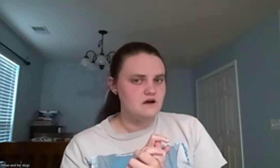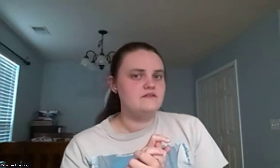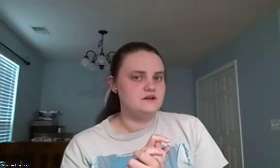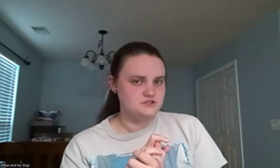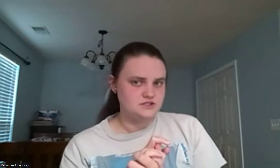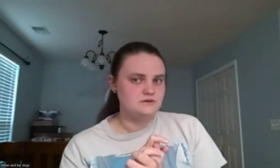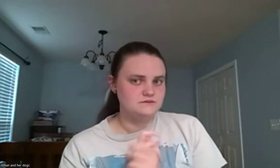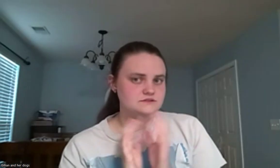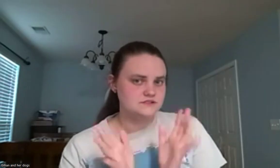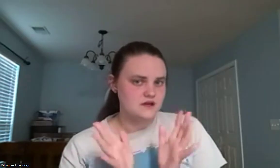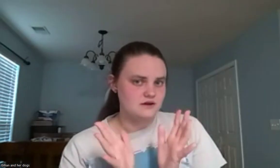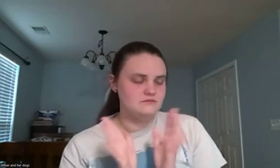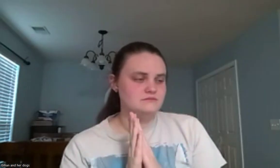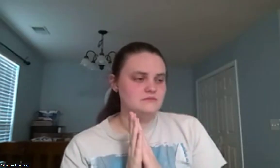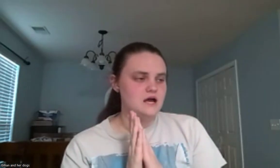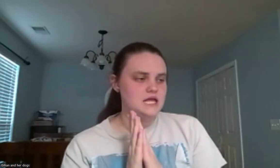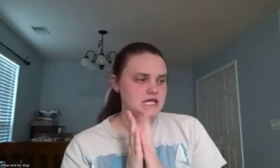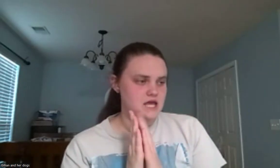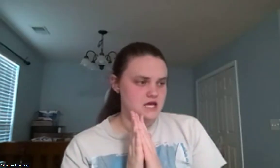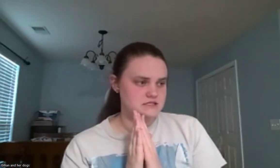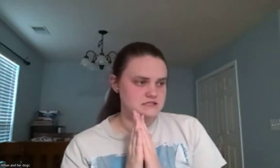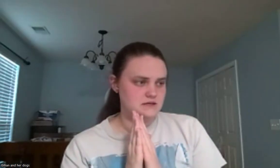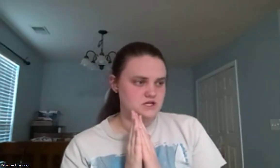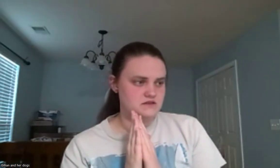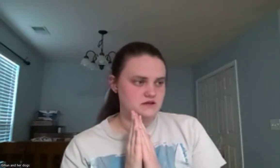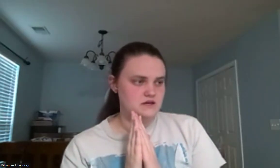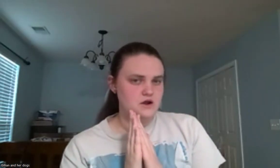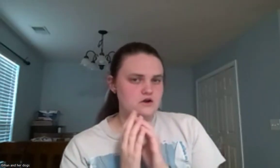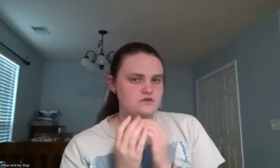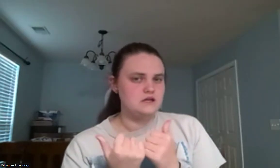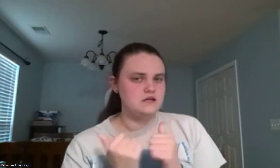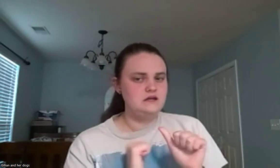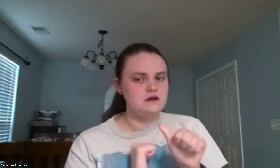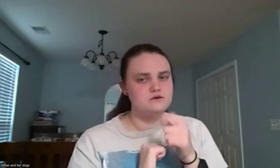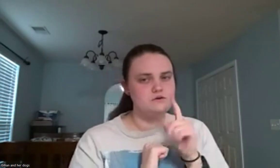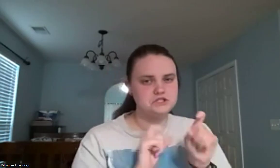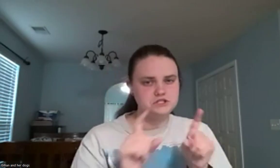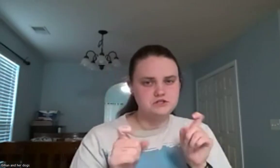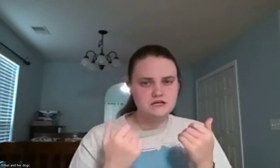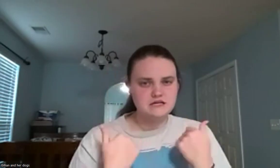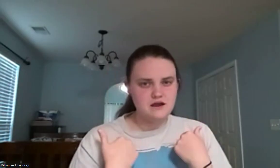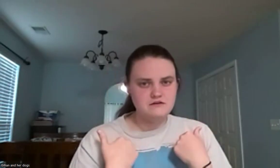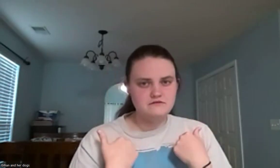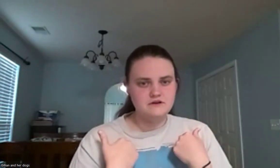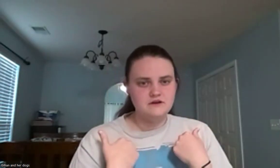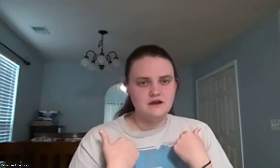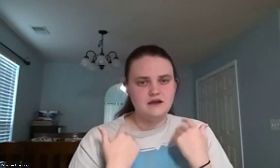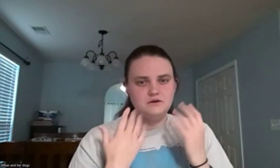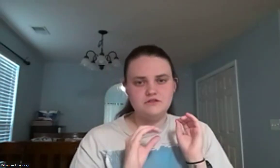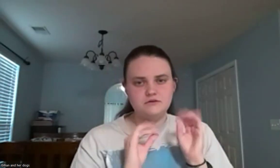there too. So yes, I'm trying to think. Are there any other questions you guys have? I don't want to throw too